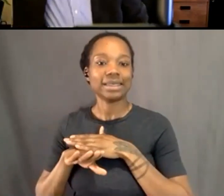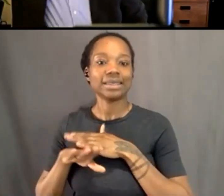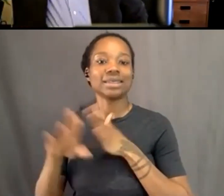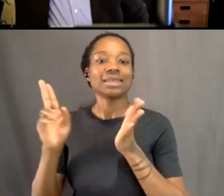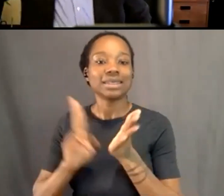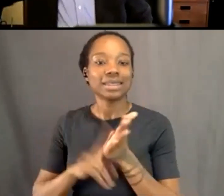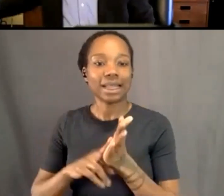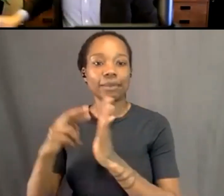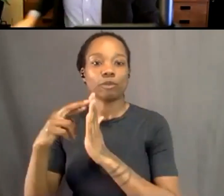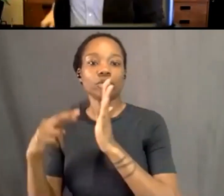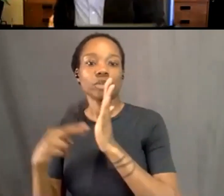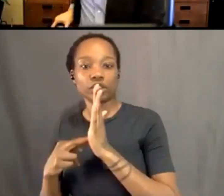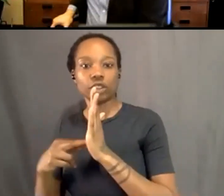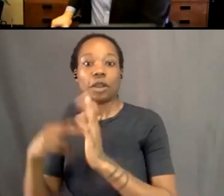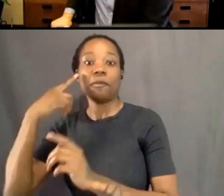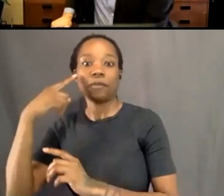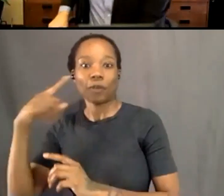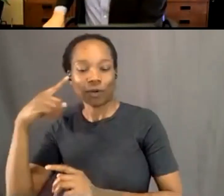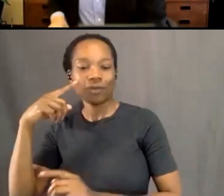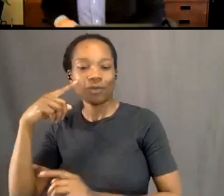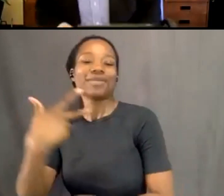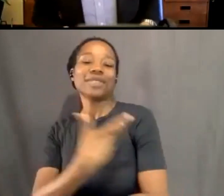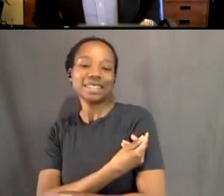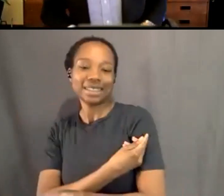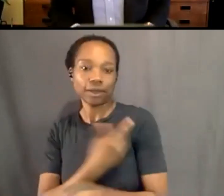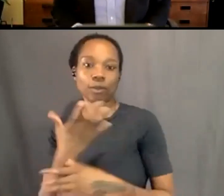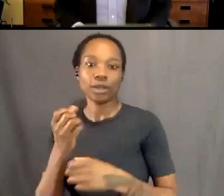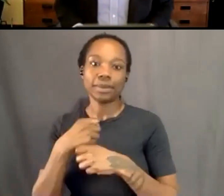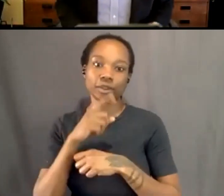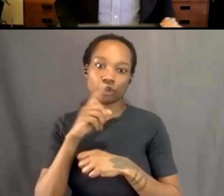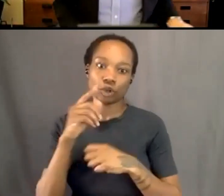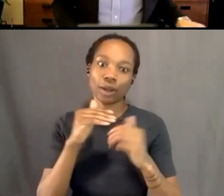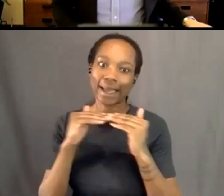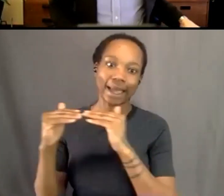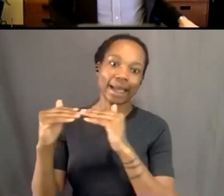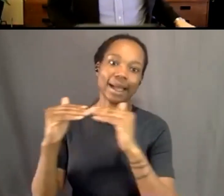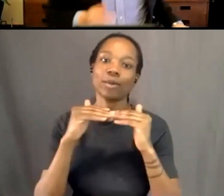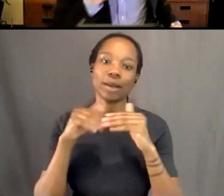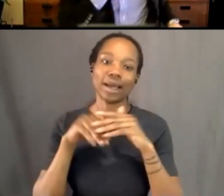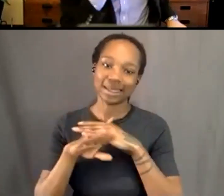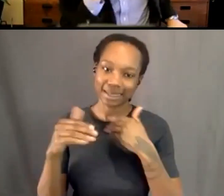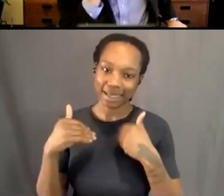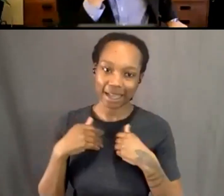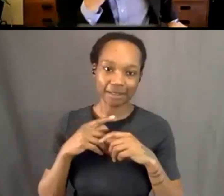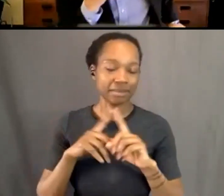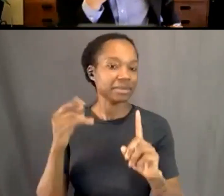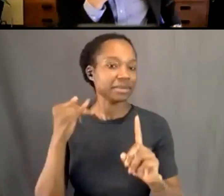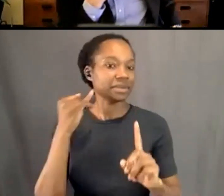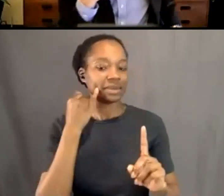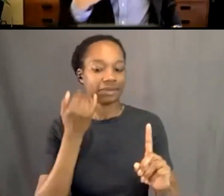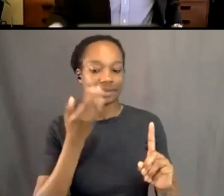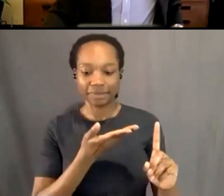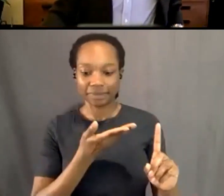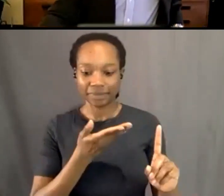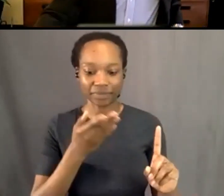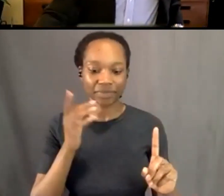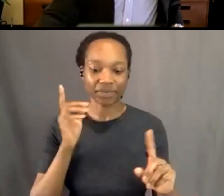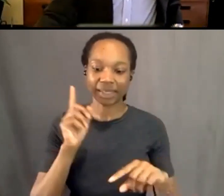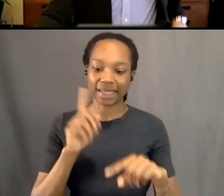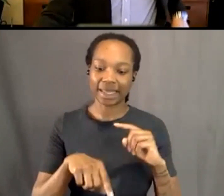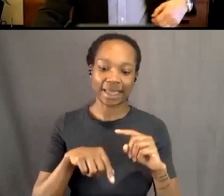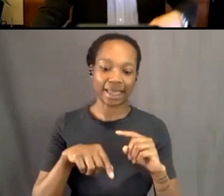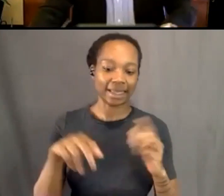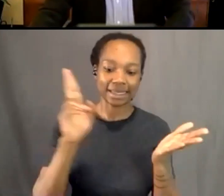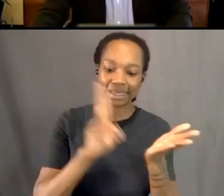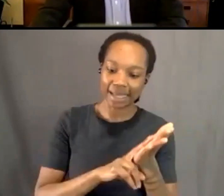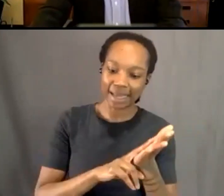to get the vaccine. We want to make sure that it's equitable, but if it's there and they can't get a sign in, they can't get on, they